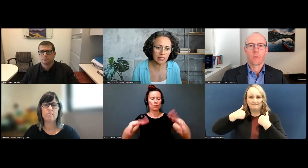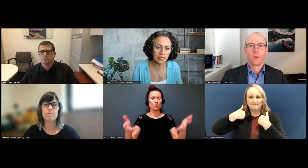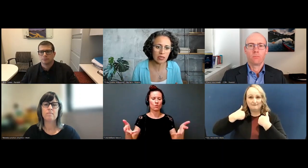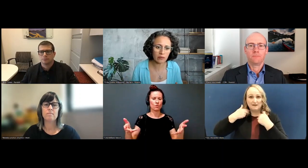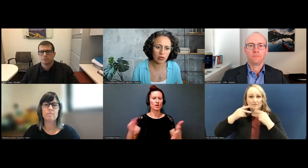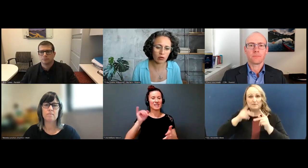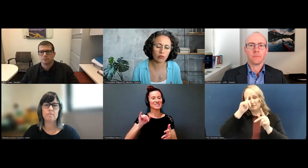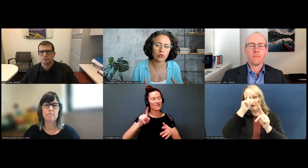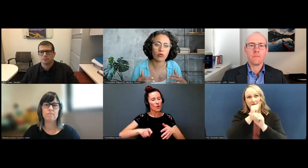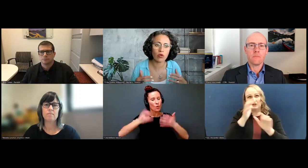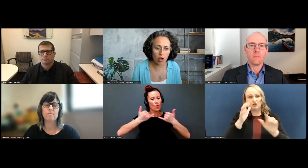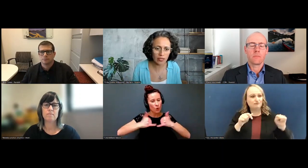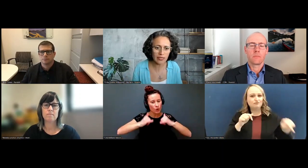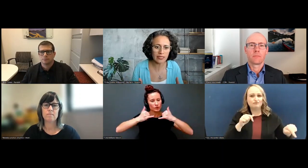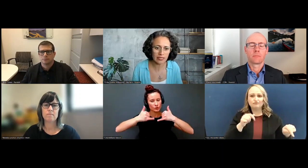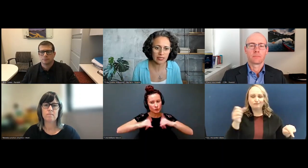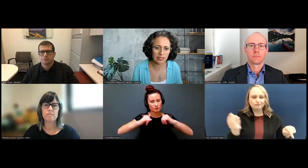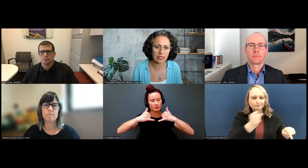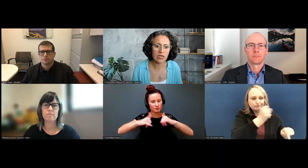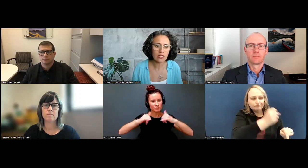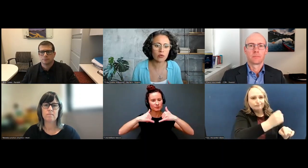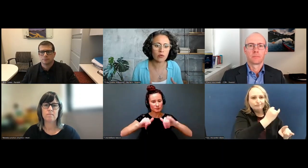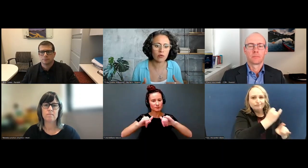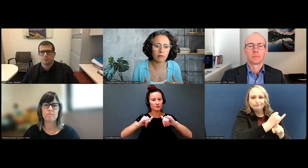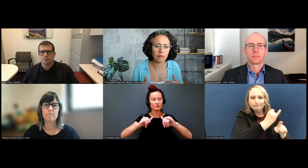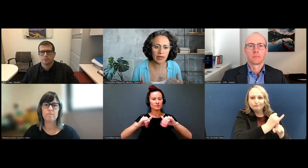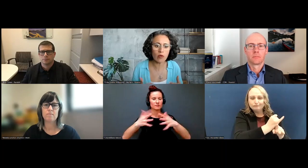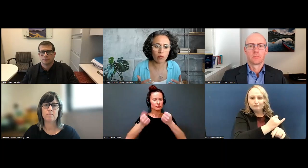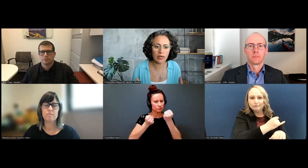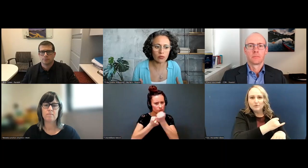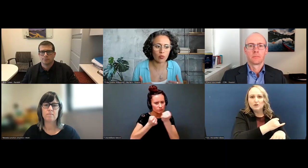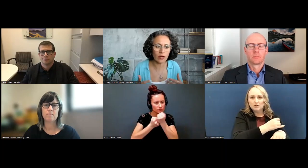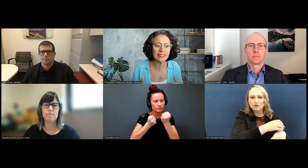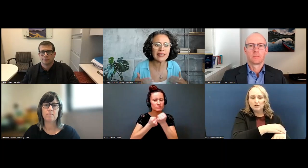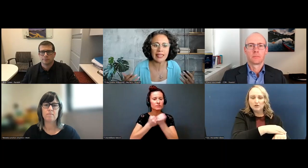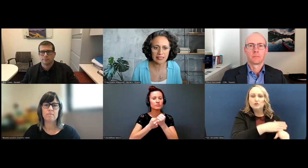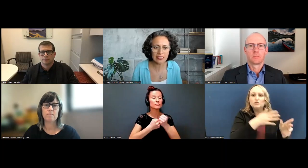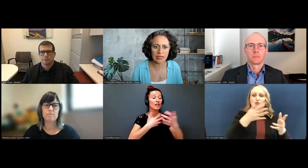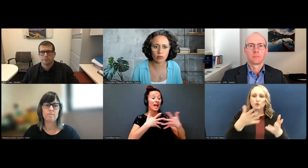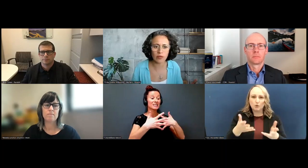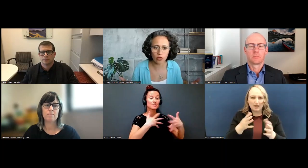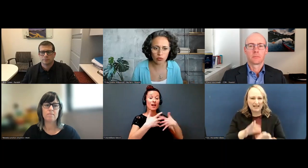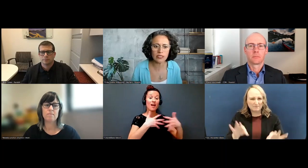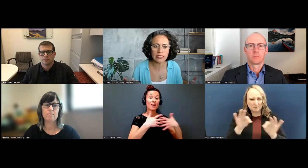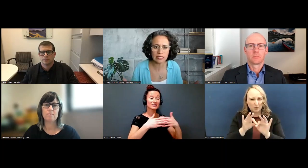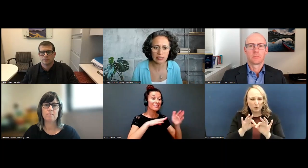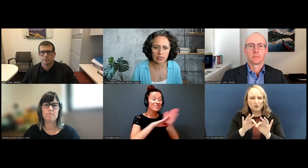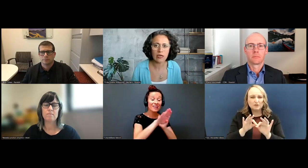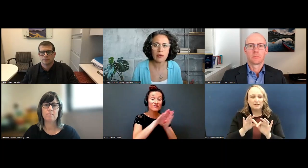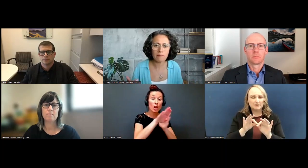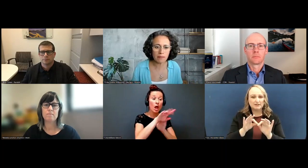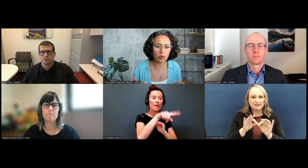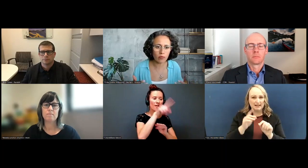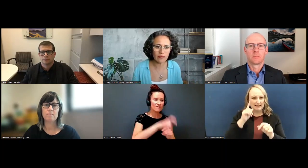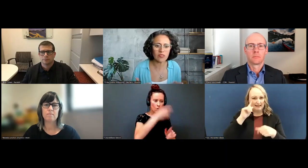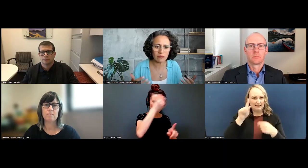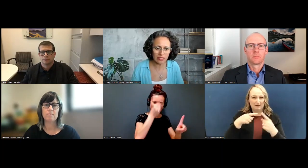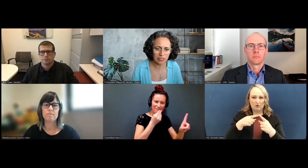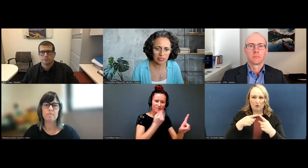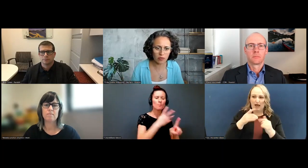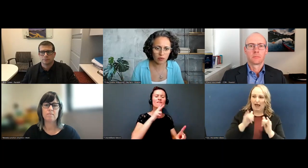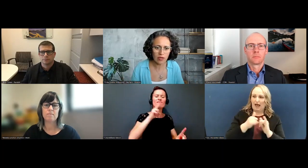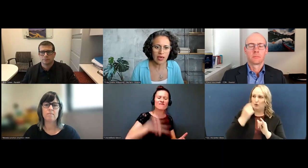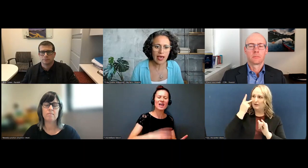emphasizing in the spaces that we go, to call it as it is, to bring awareness. What is the lens that we usually see people